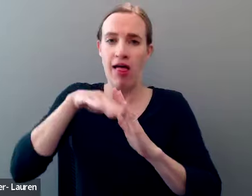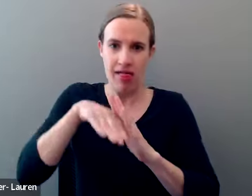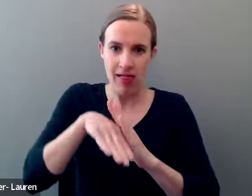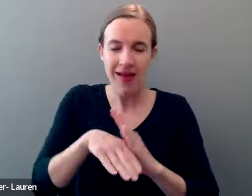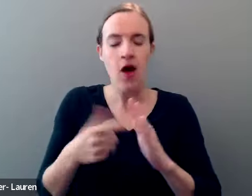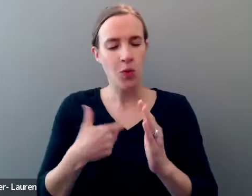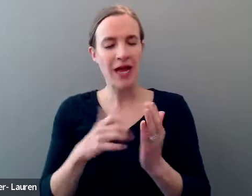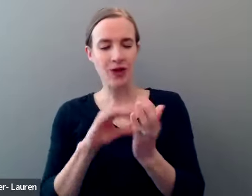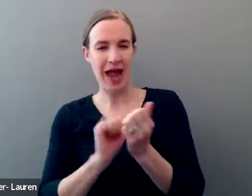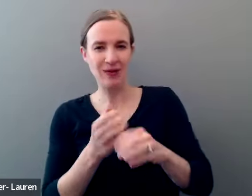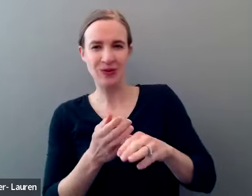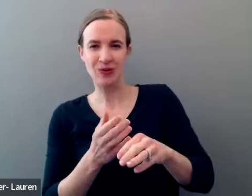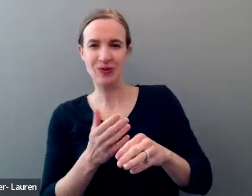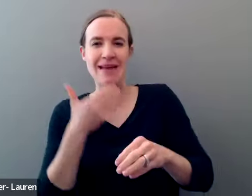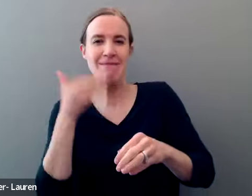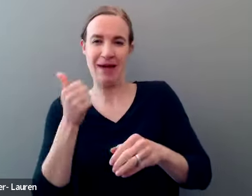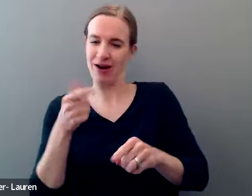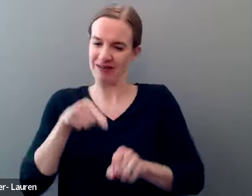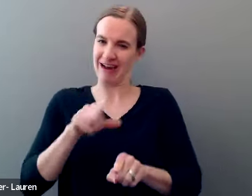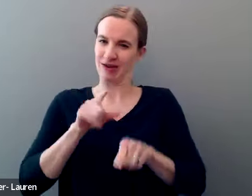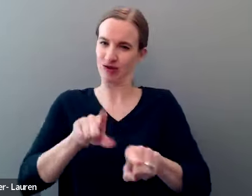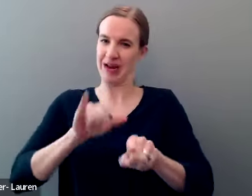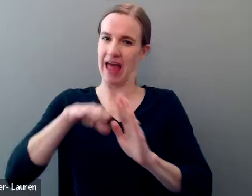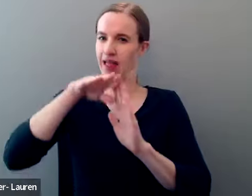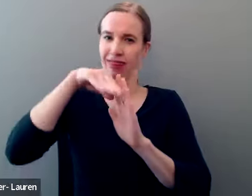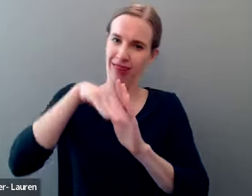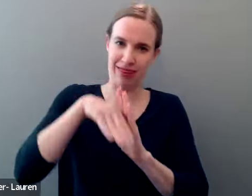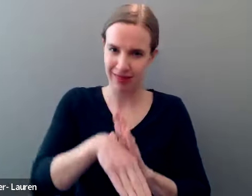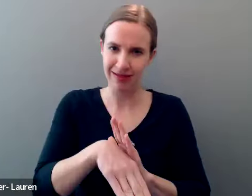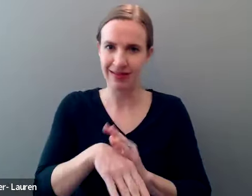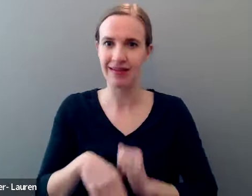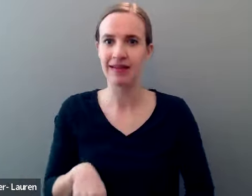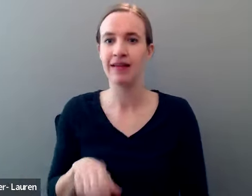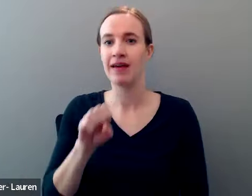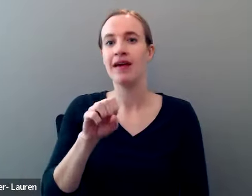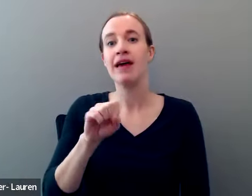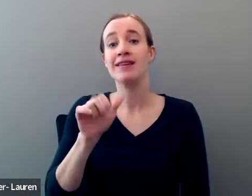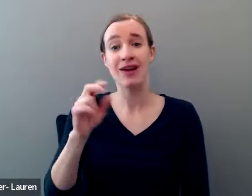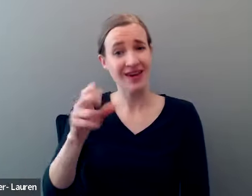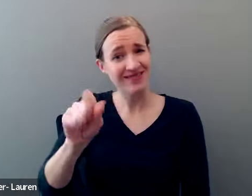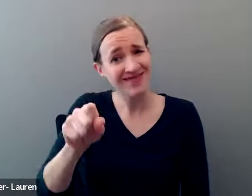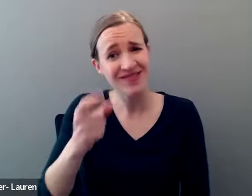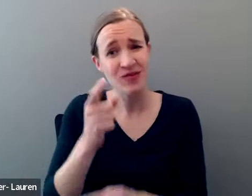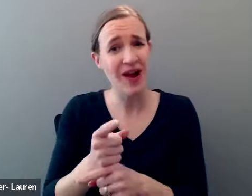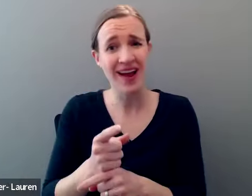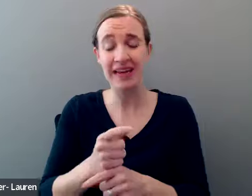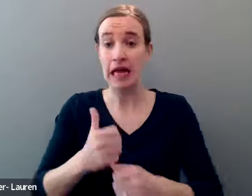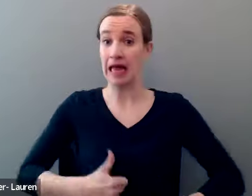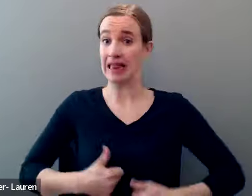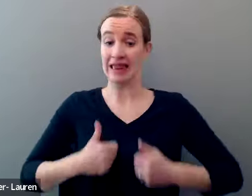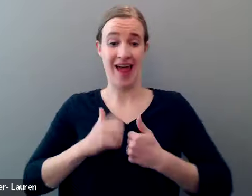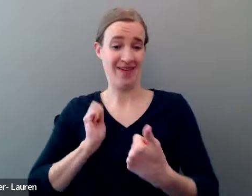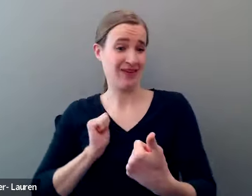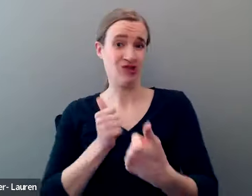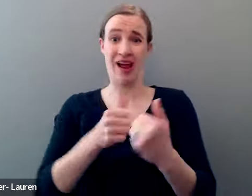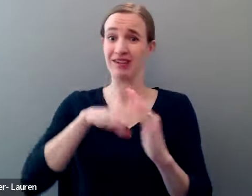that. Oh my gosh, I love that. Thank you. Yeah. You're never free from the spirals of life, but figuring